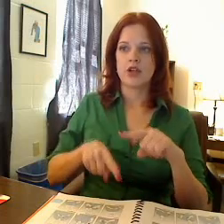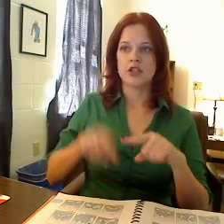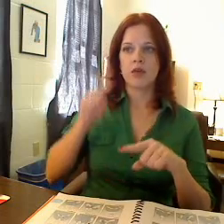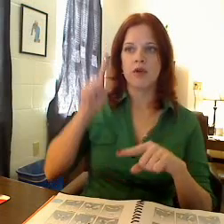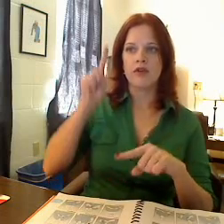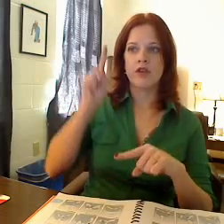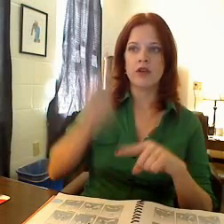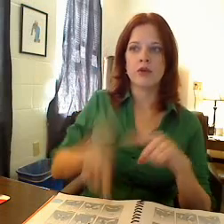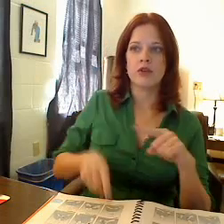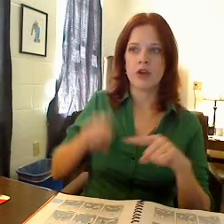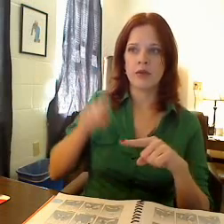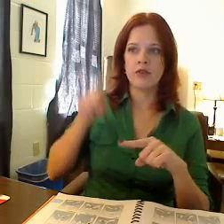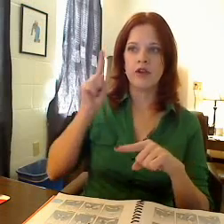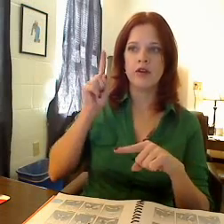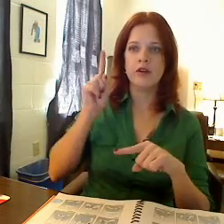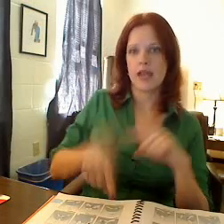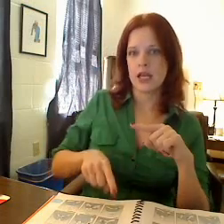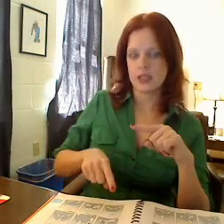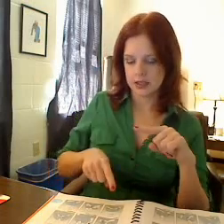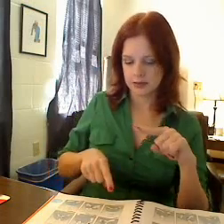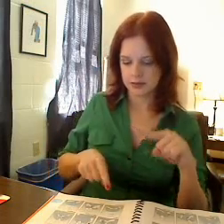trying to chop off your finger with your dominant finger, can't.